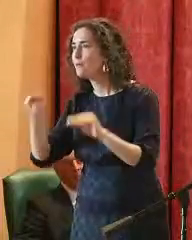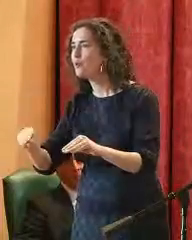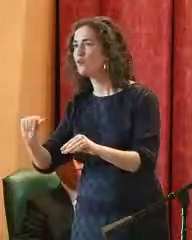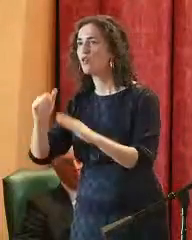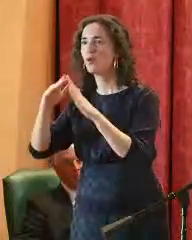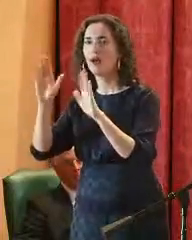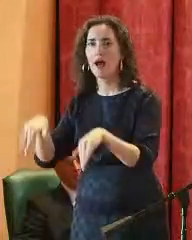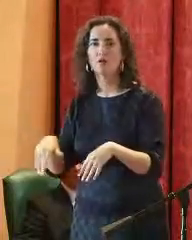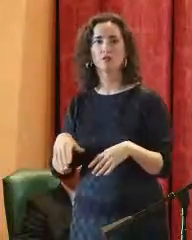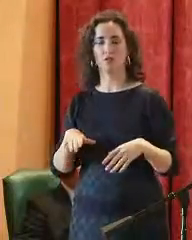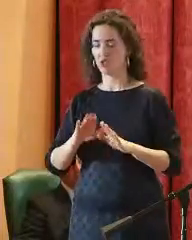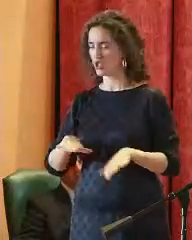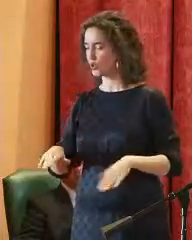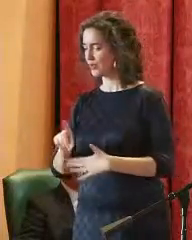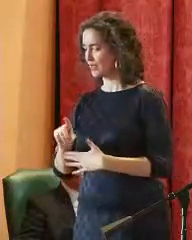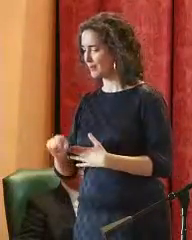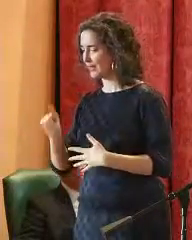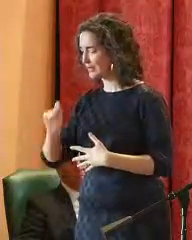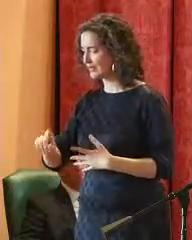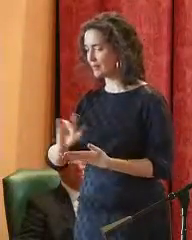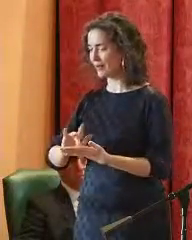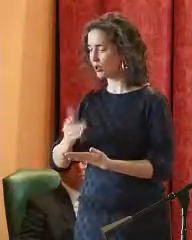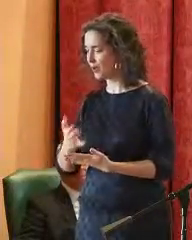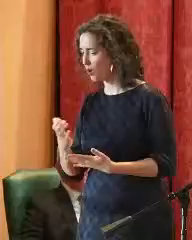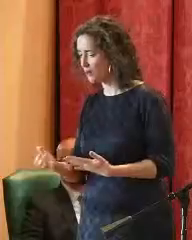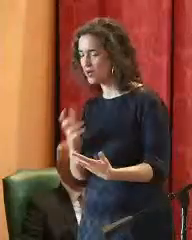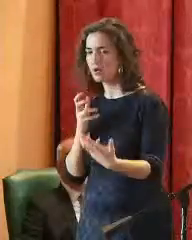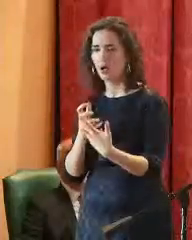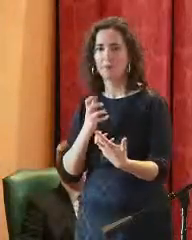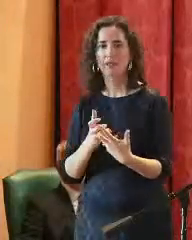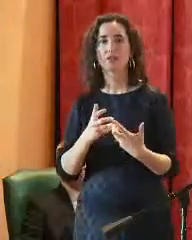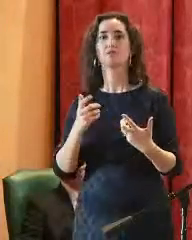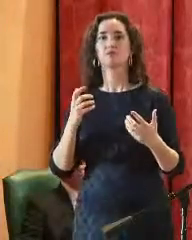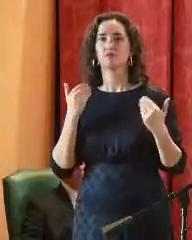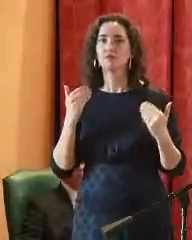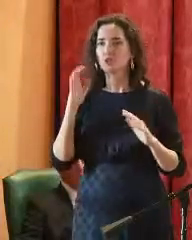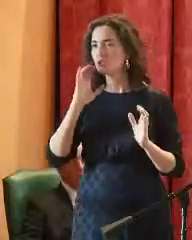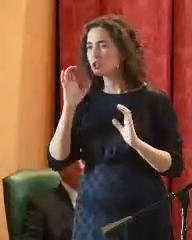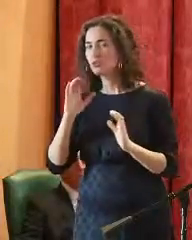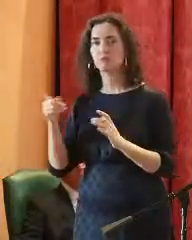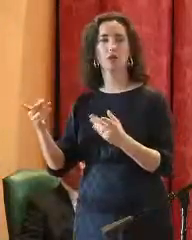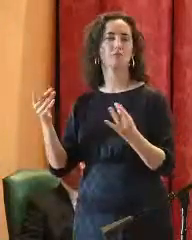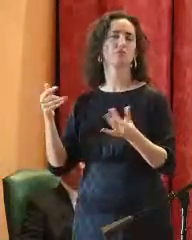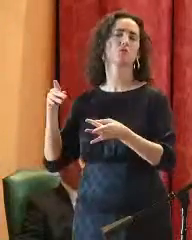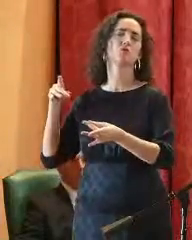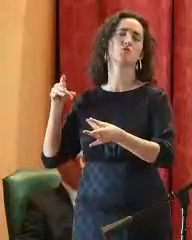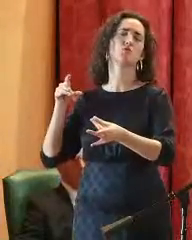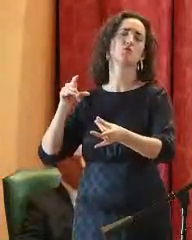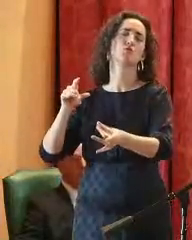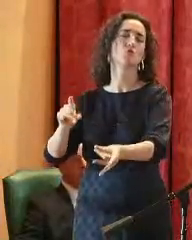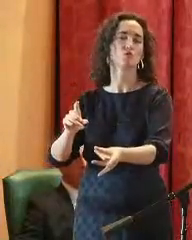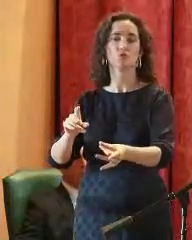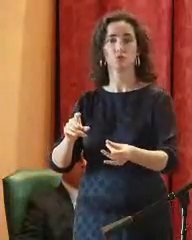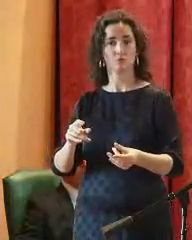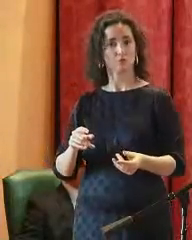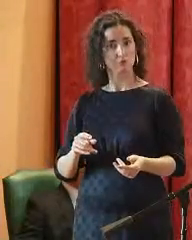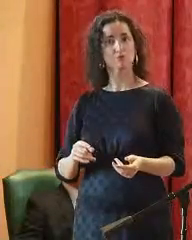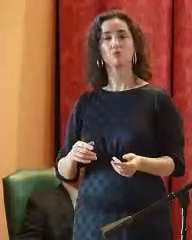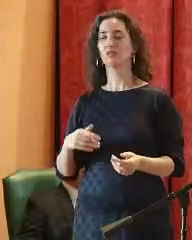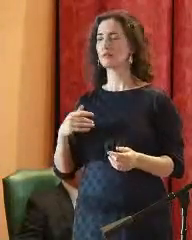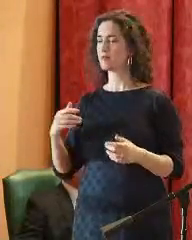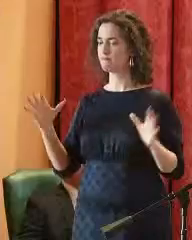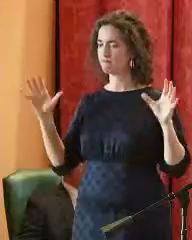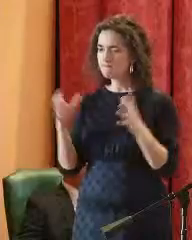get accommodations for children and their medical equipment, and they did it effortlessly. They hunkered down, they gathered